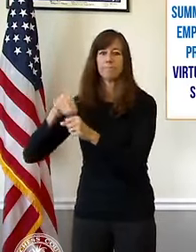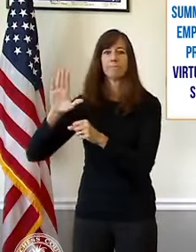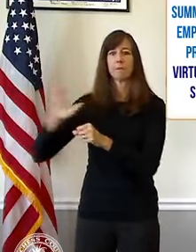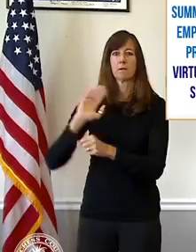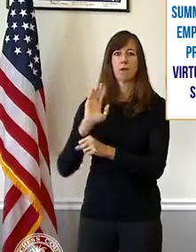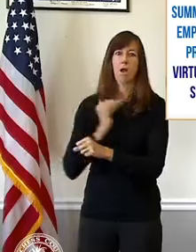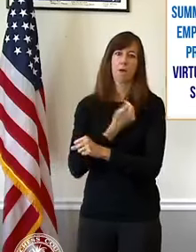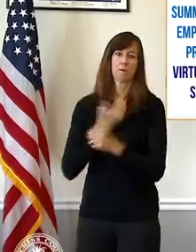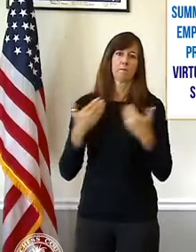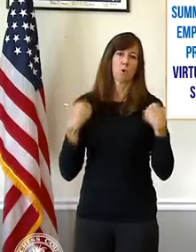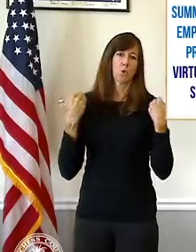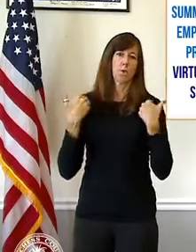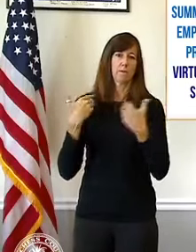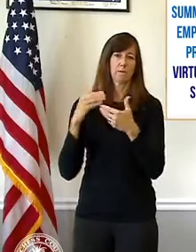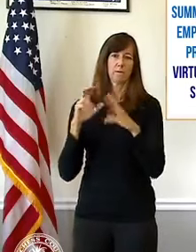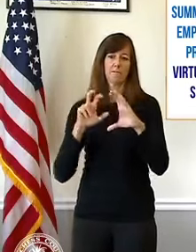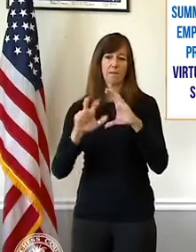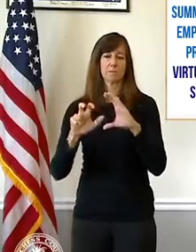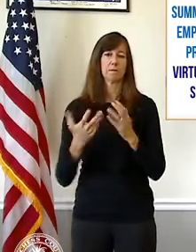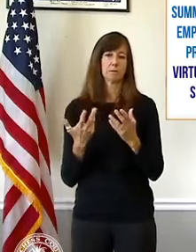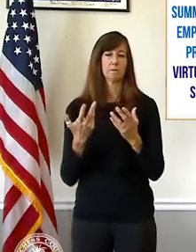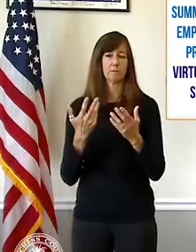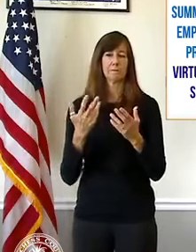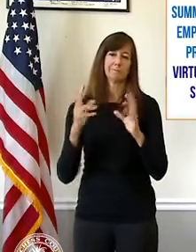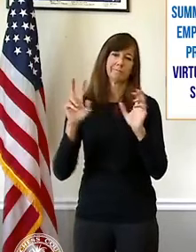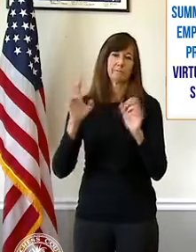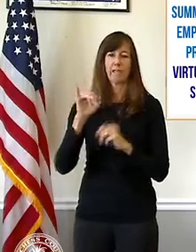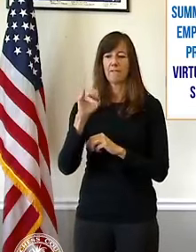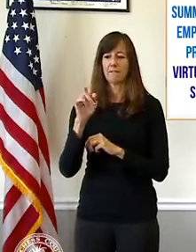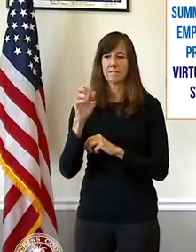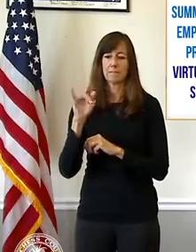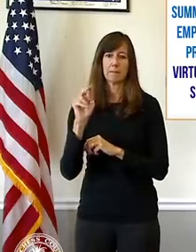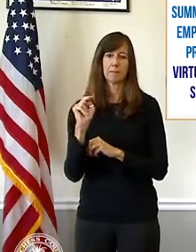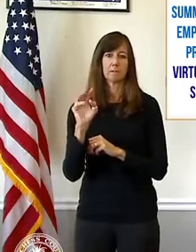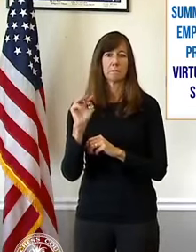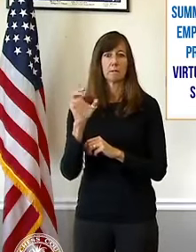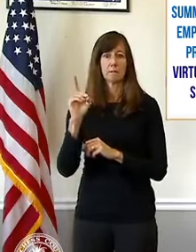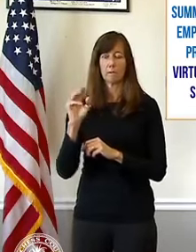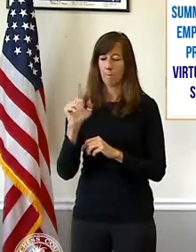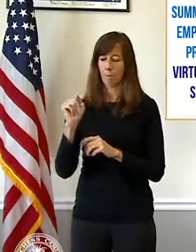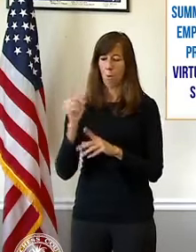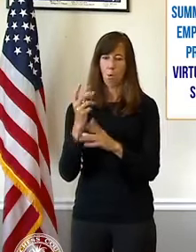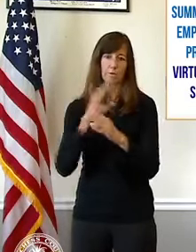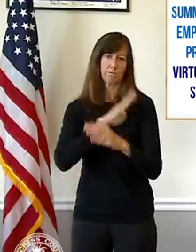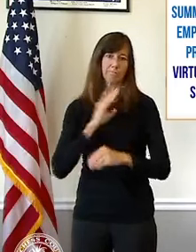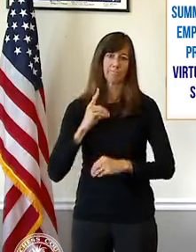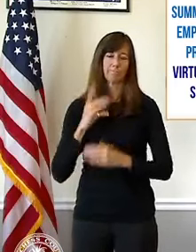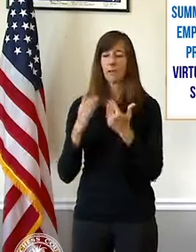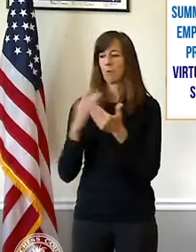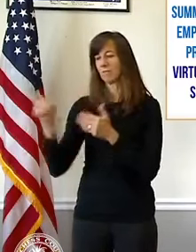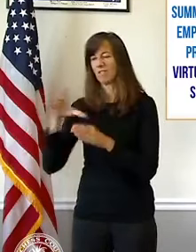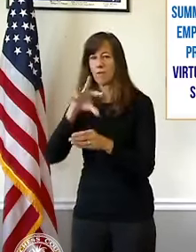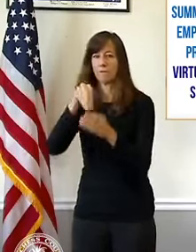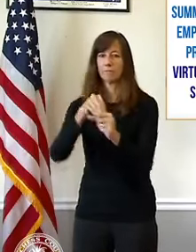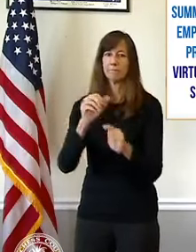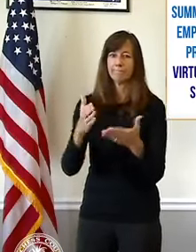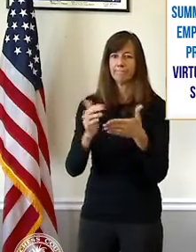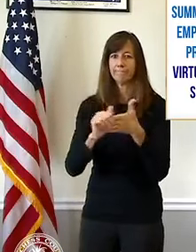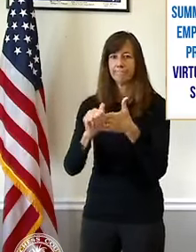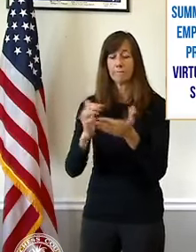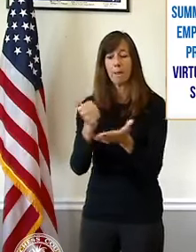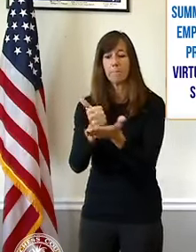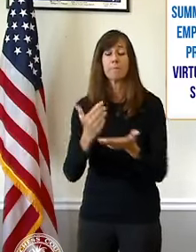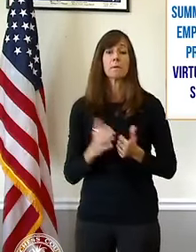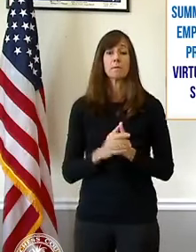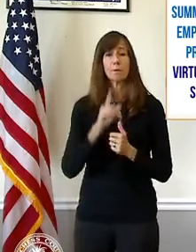And just very grateful to the kids, young people, who participated, really showed their resilience, really helped